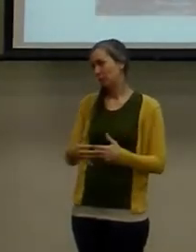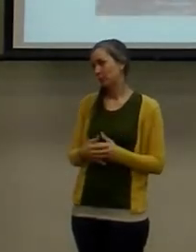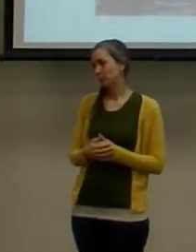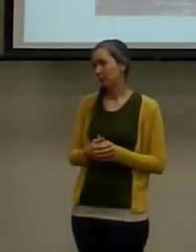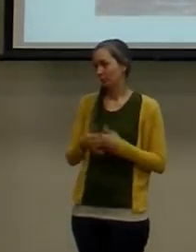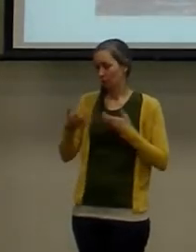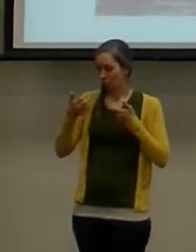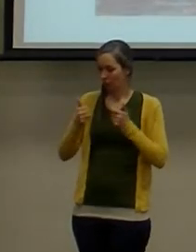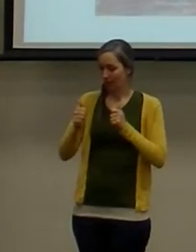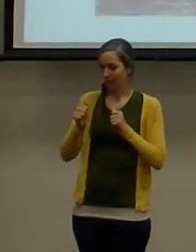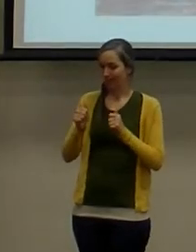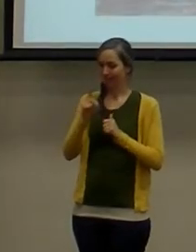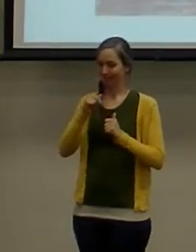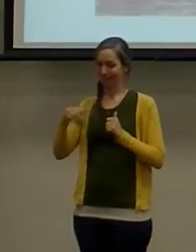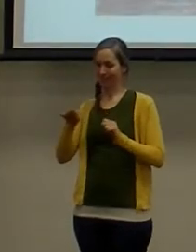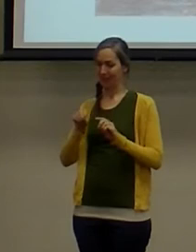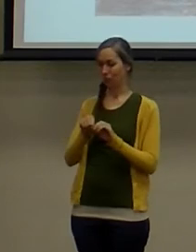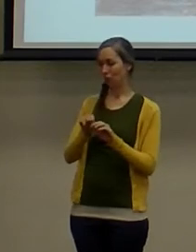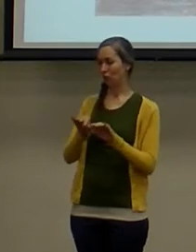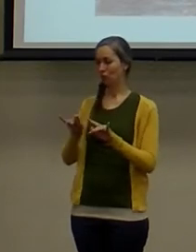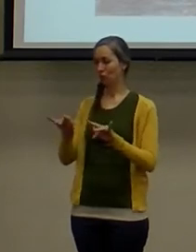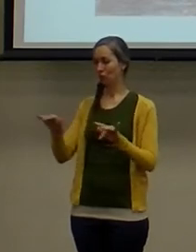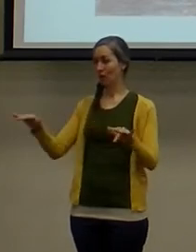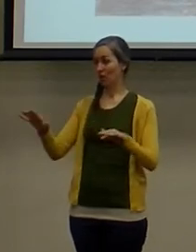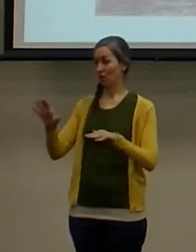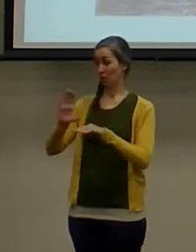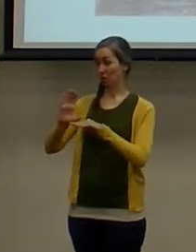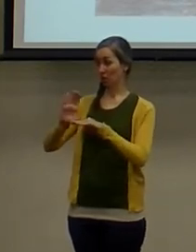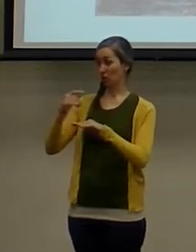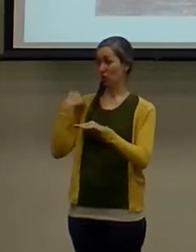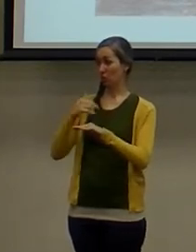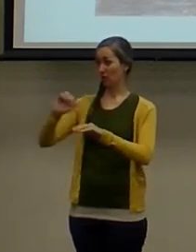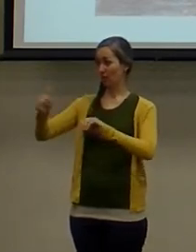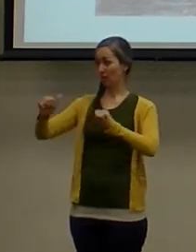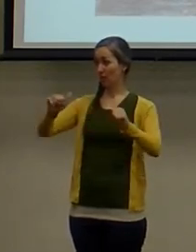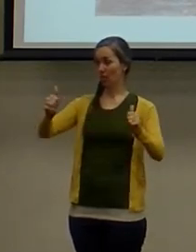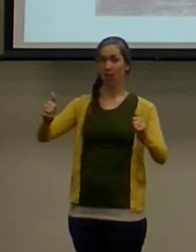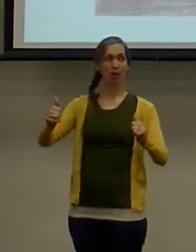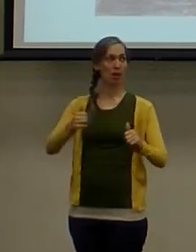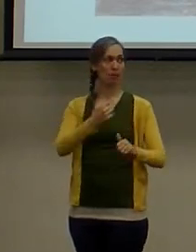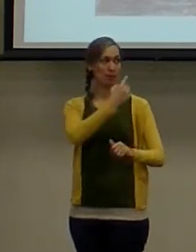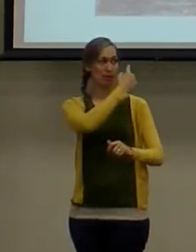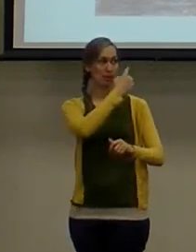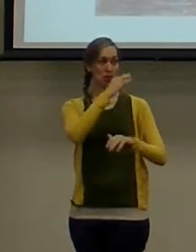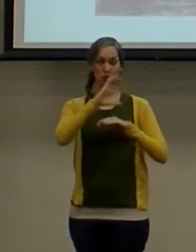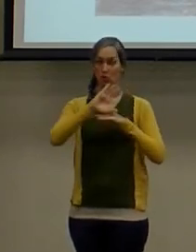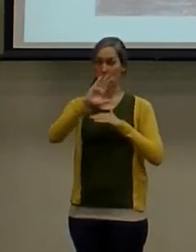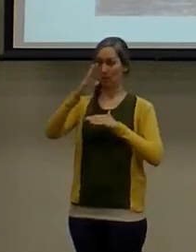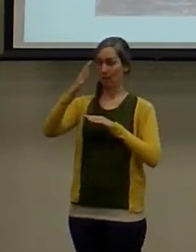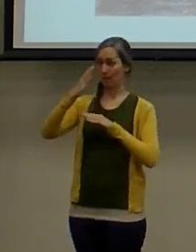The churches we help start. You know how much we pay for this church building monthly right now?